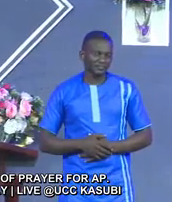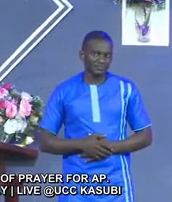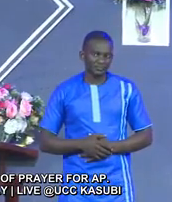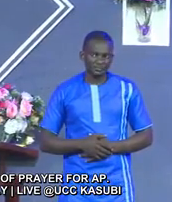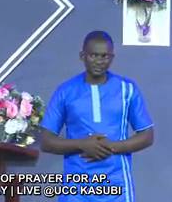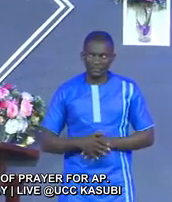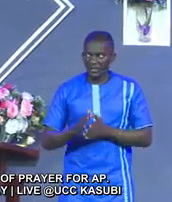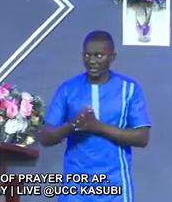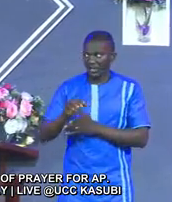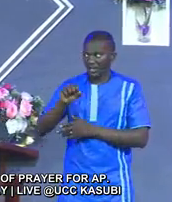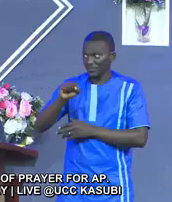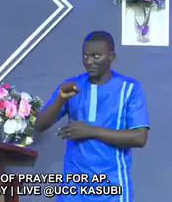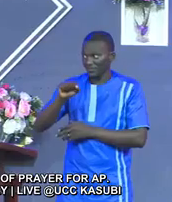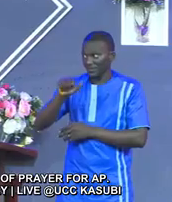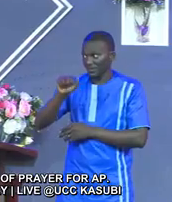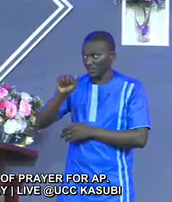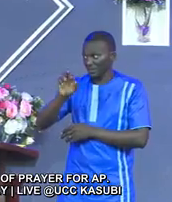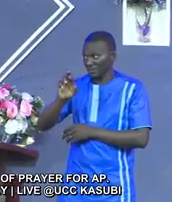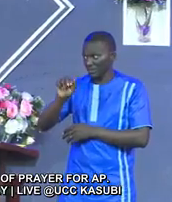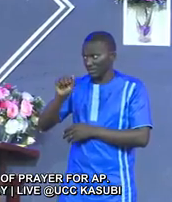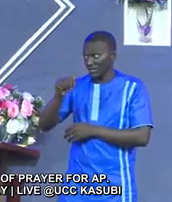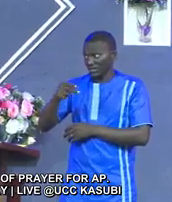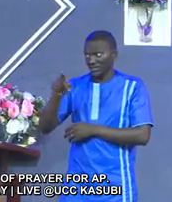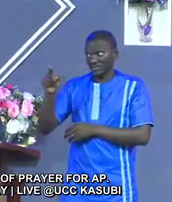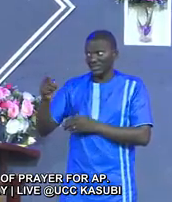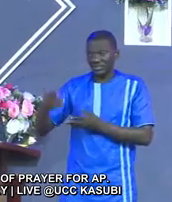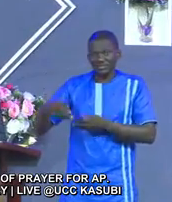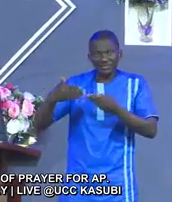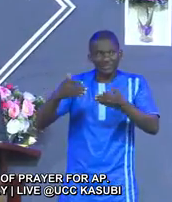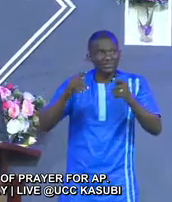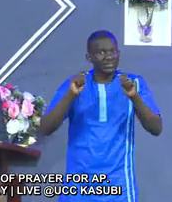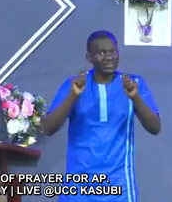And Sarah has provided a testimony.